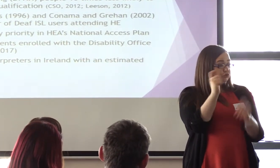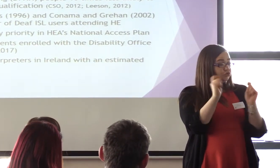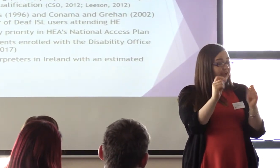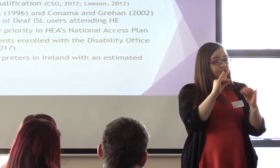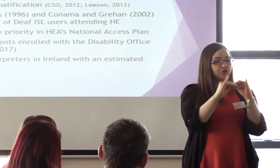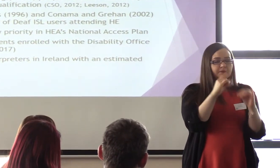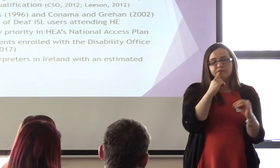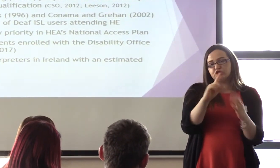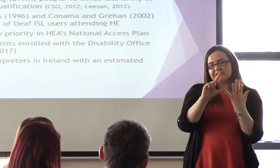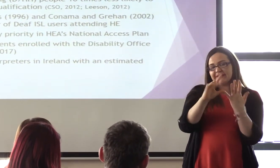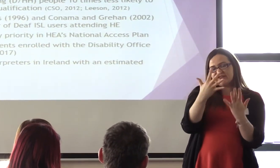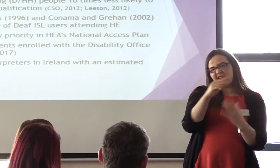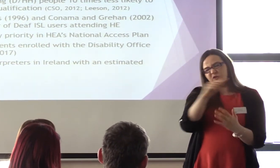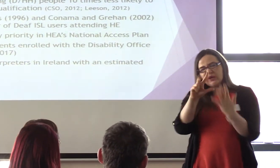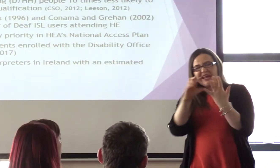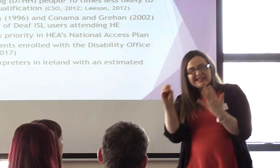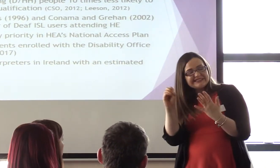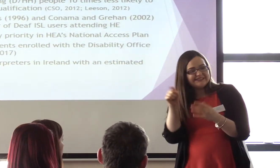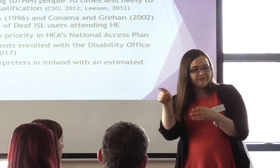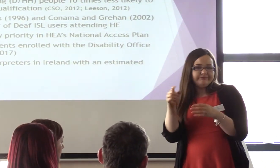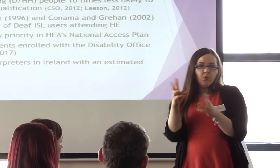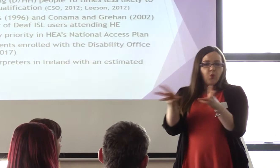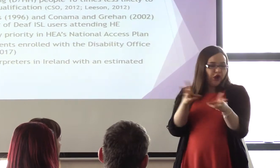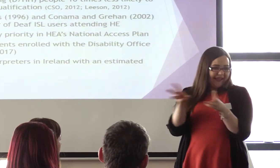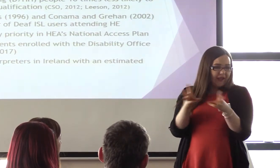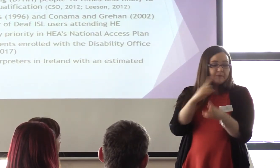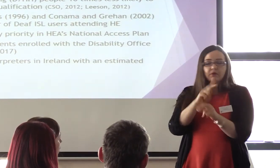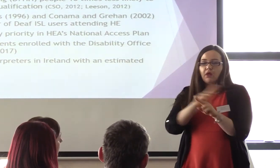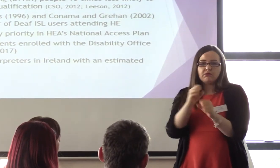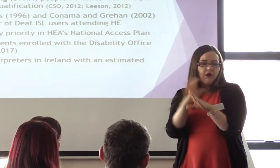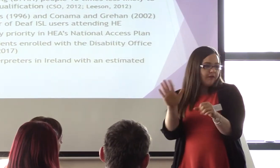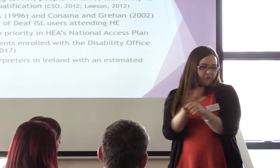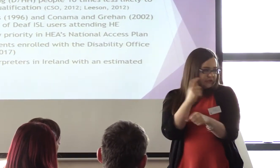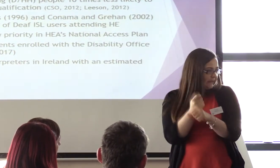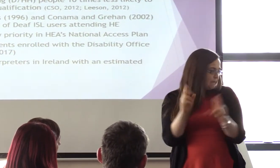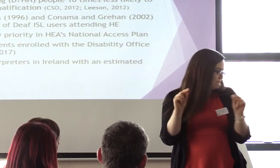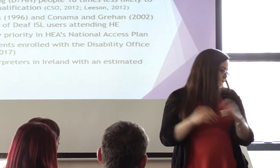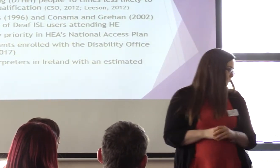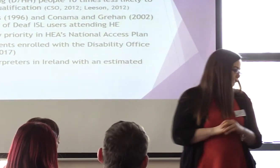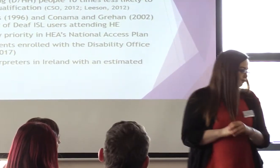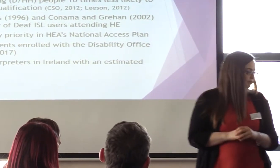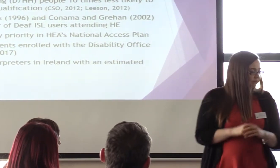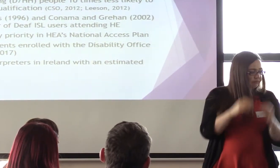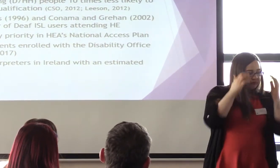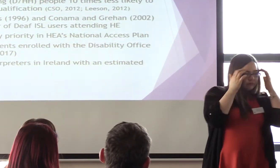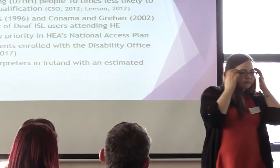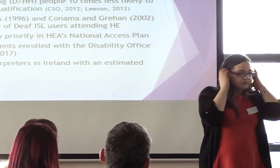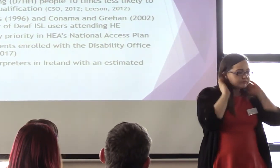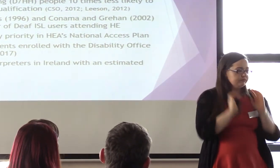are still very low. We have over 100 interpreters trained, like I said, but only 75 to 80 of those are working, and not all of them would